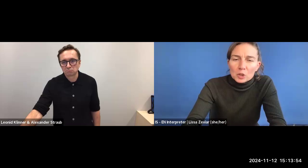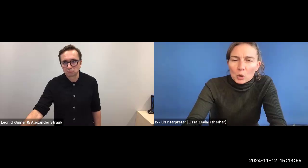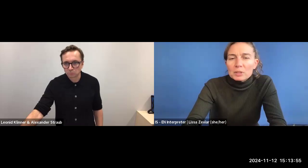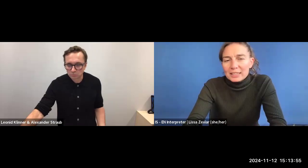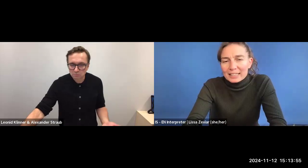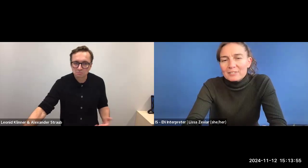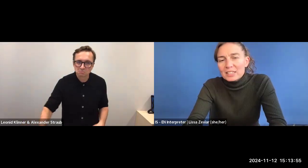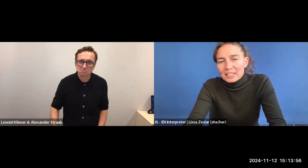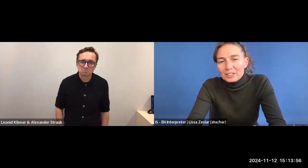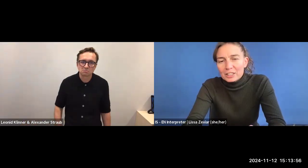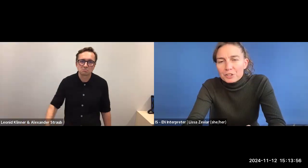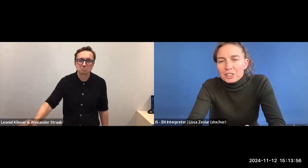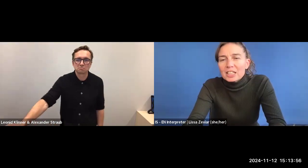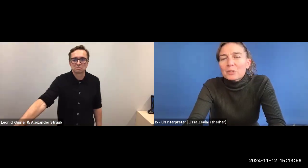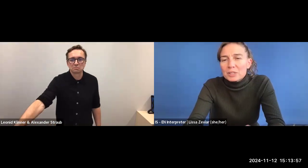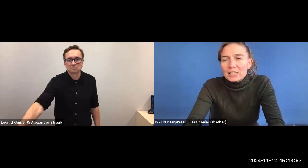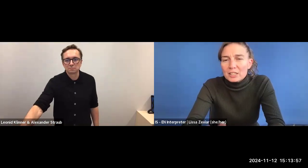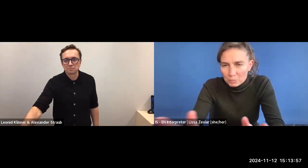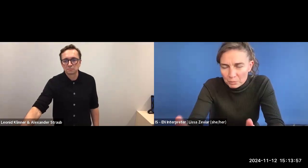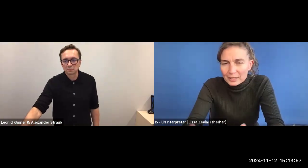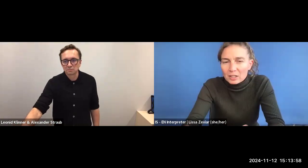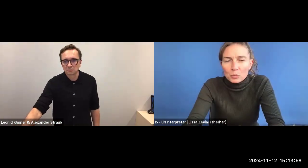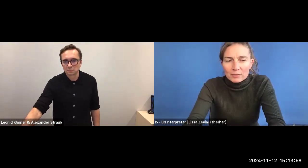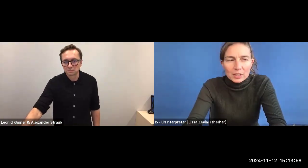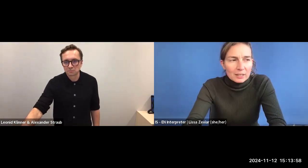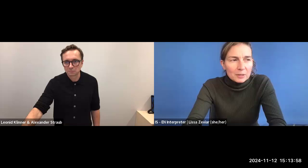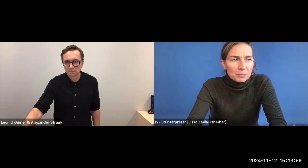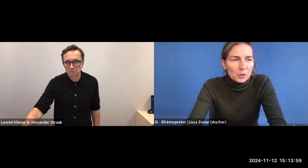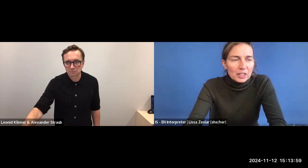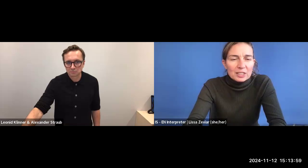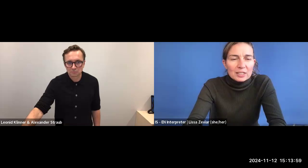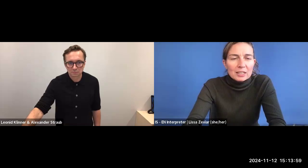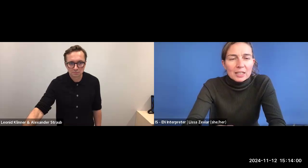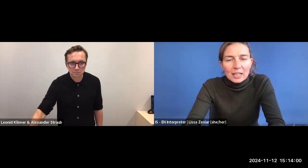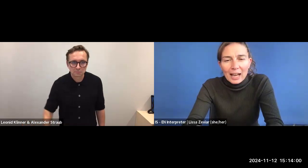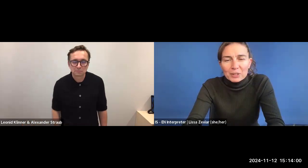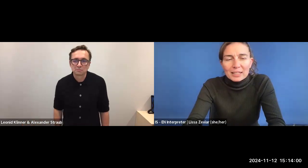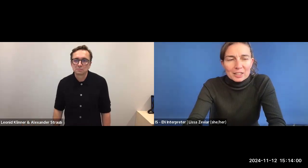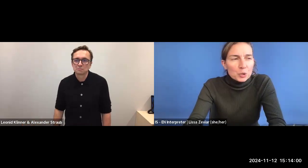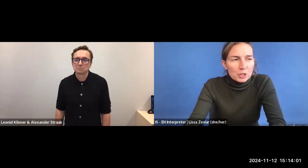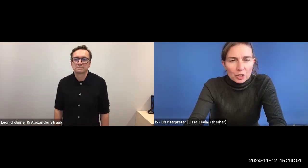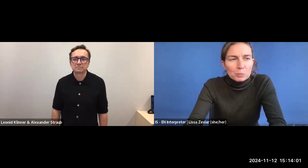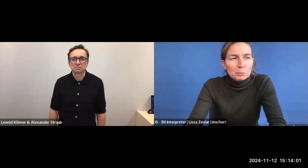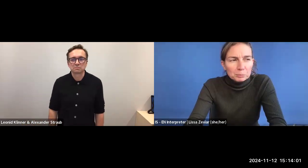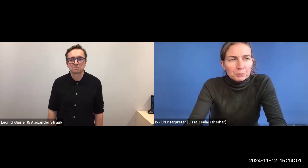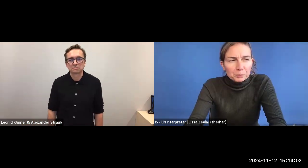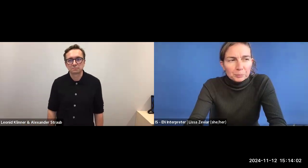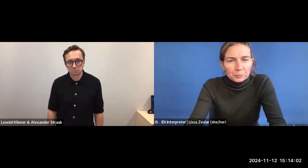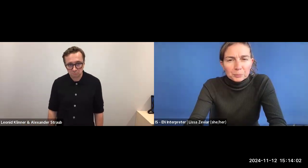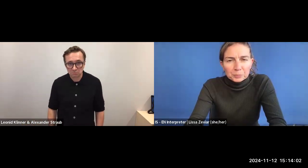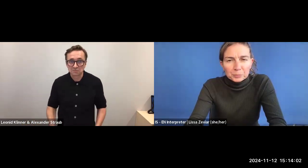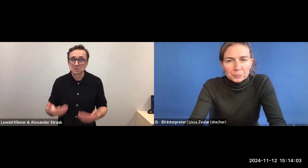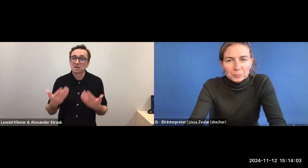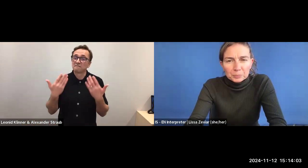was between the global, selective, detailed, and inferencing. It was nice to base it on one vignette so that they could see how it connected to each other.